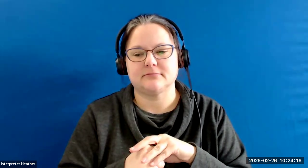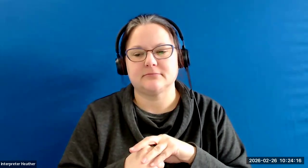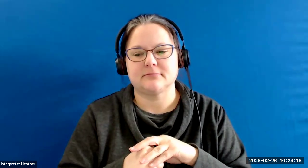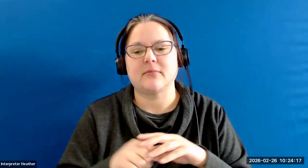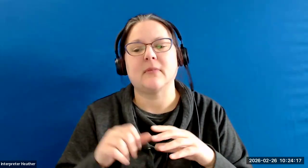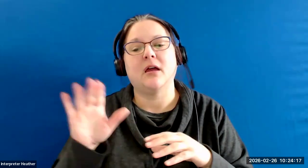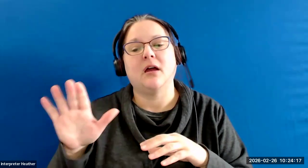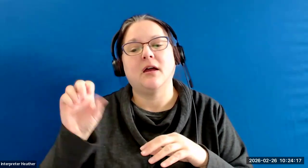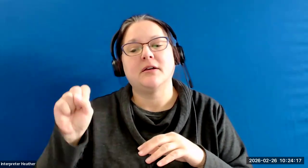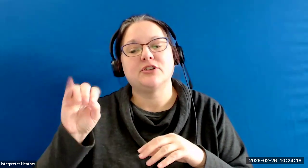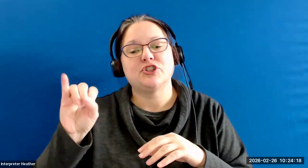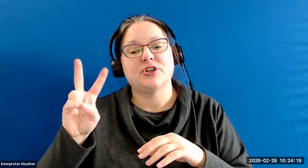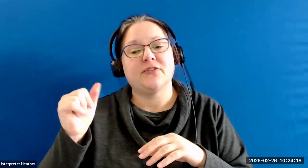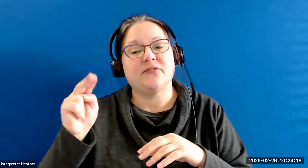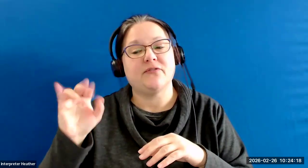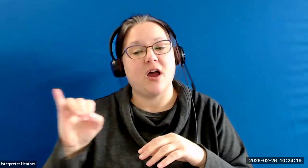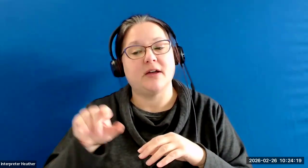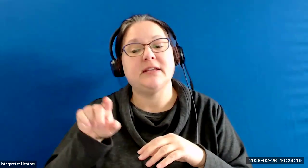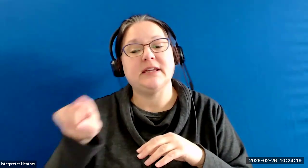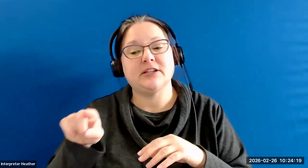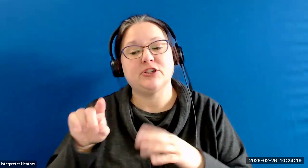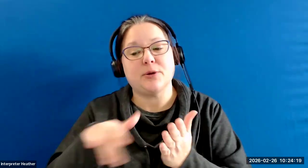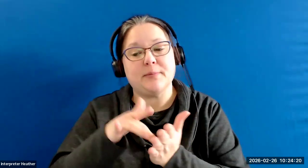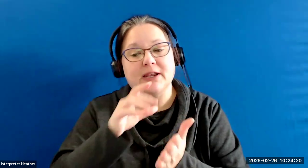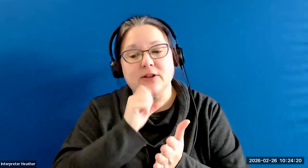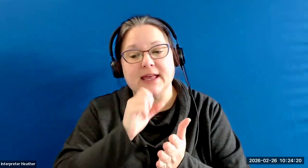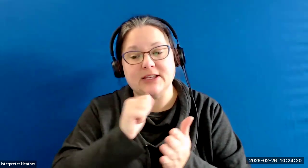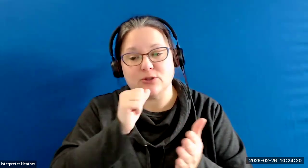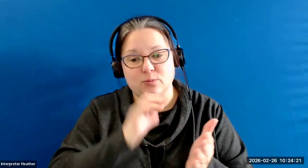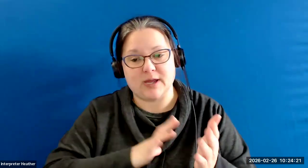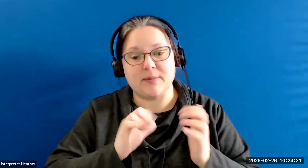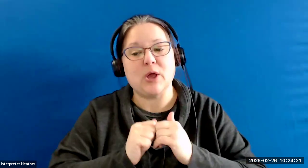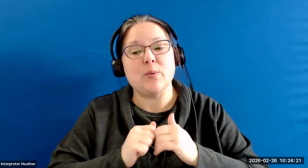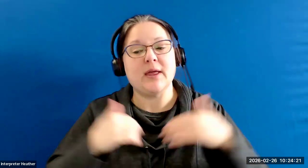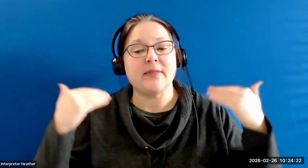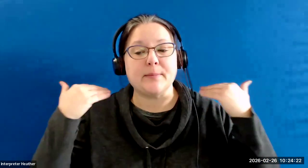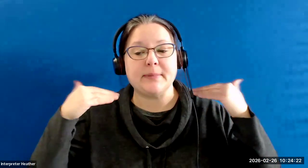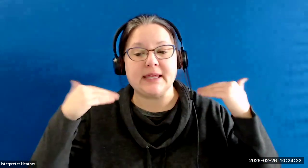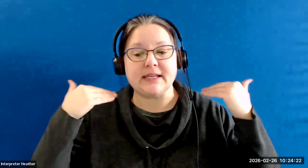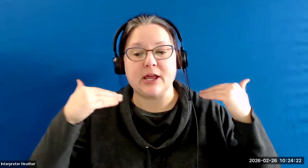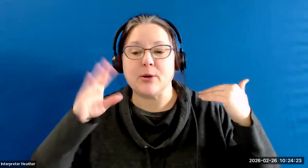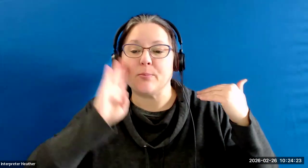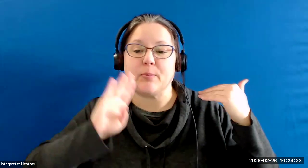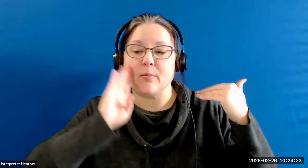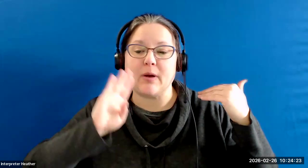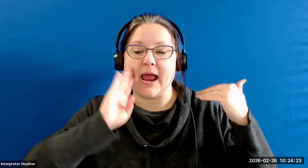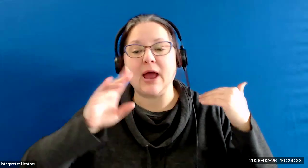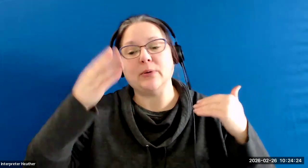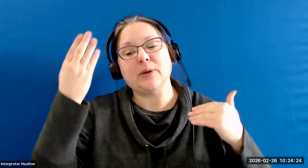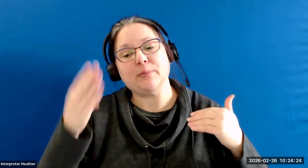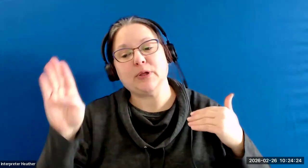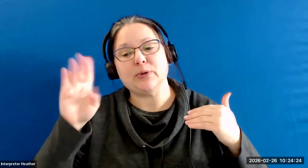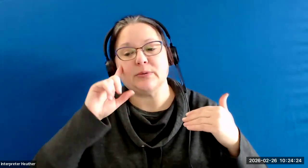she, her, middle-aged woman with medium-length, wavy brown, blue, and silver hair